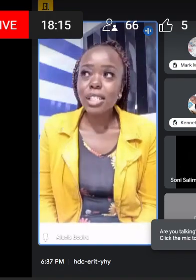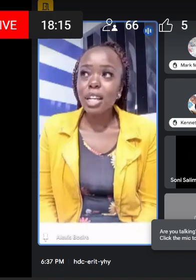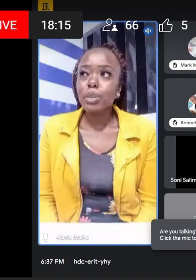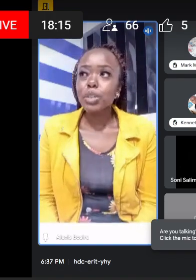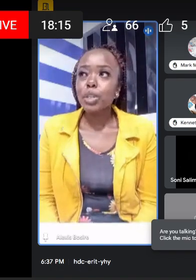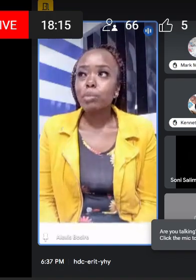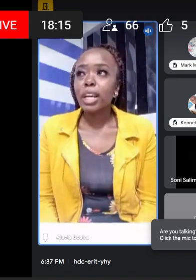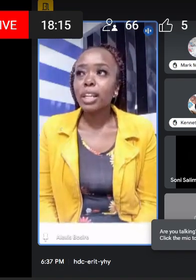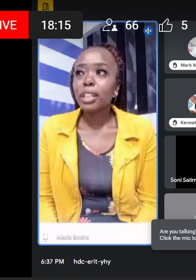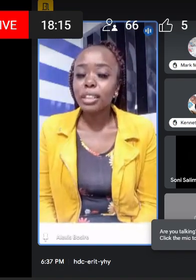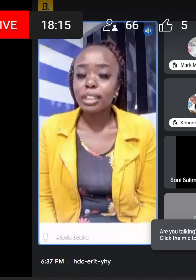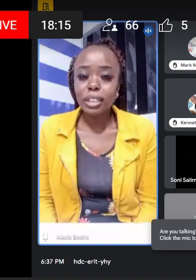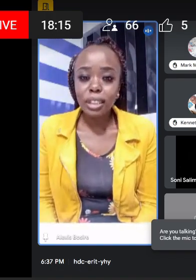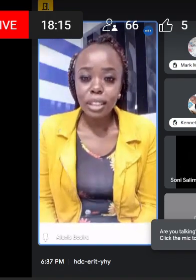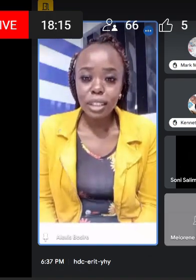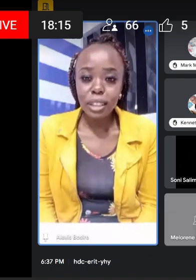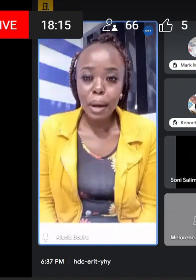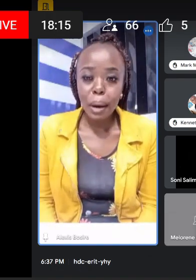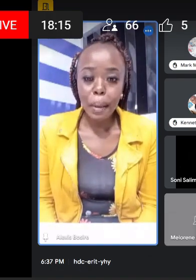Claire, just unmute your mic.